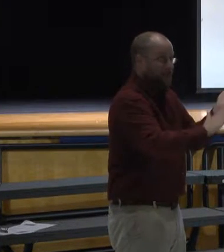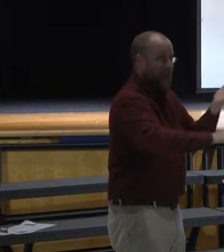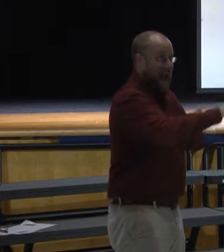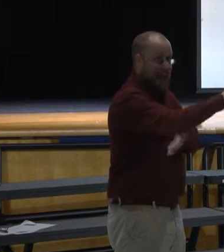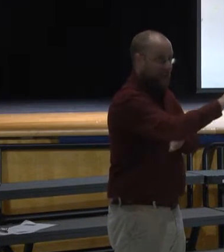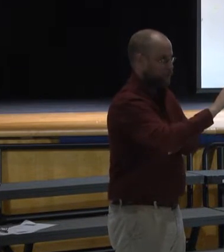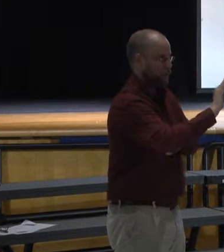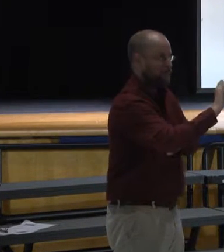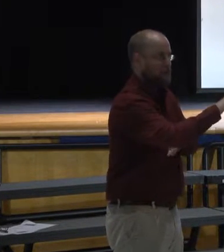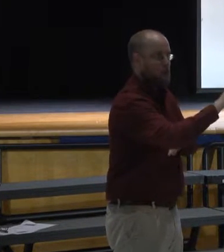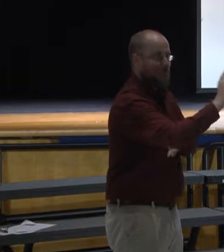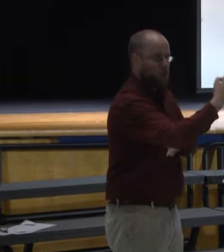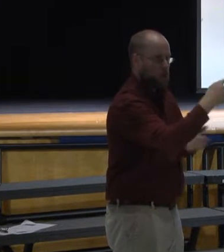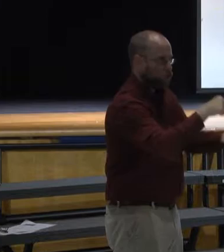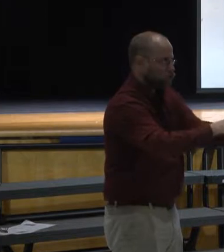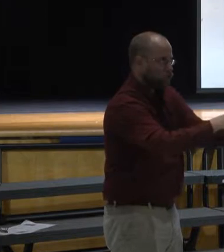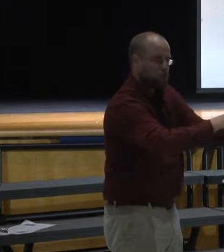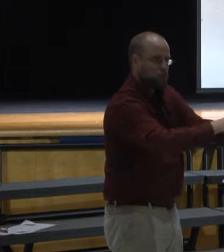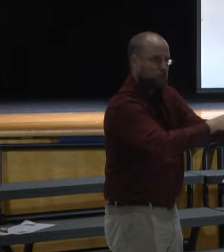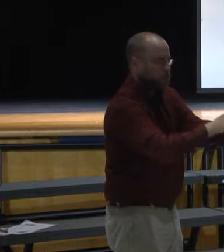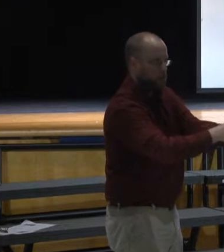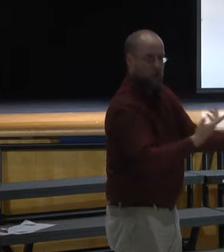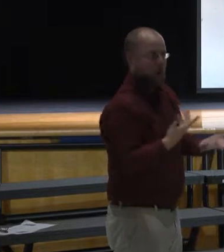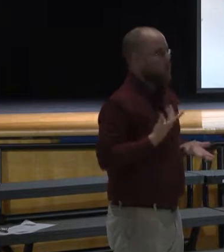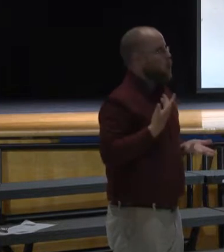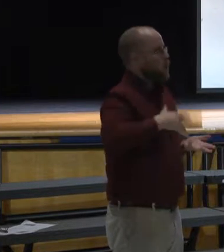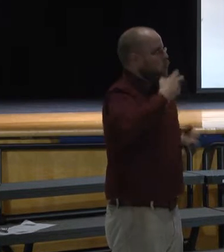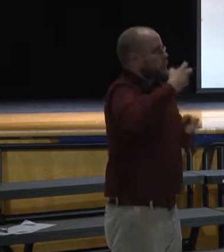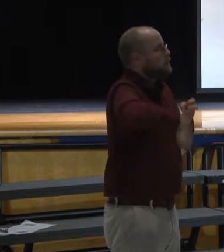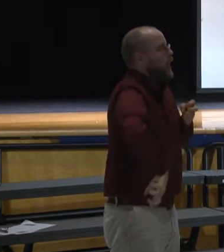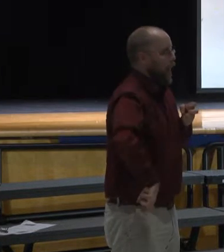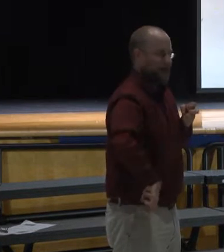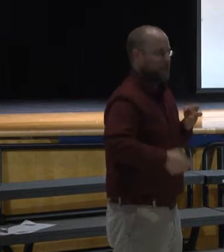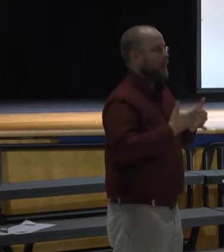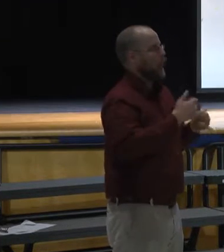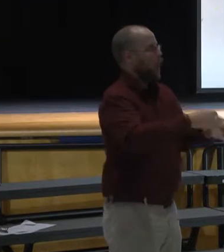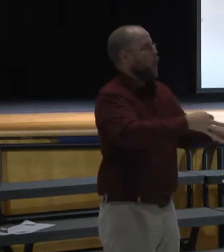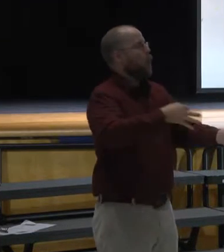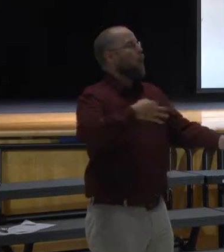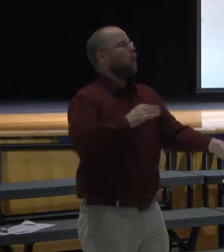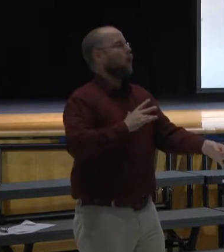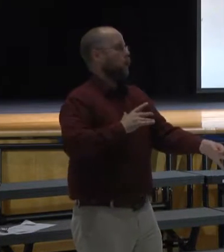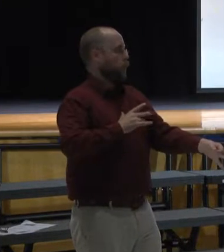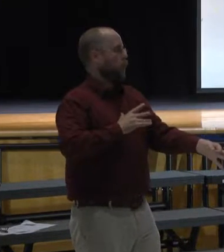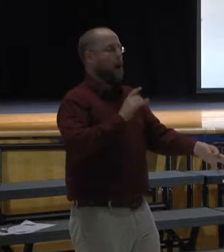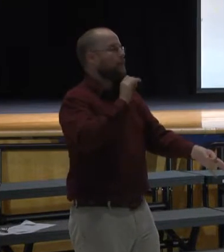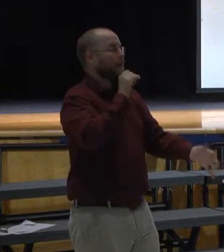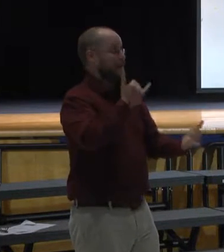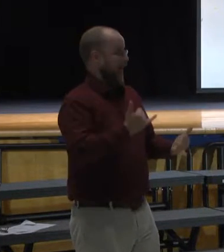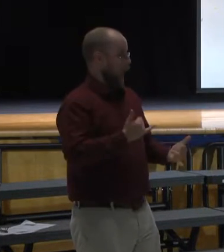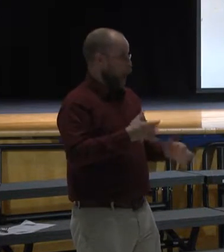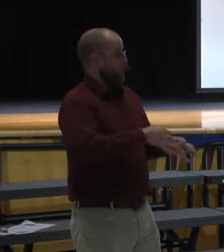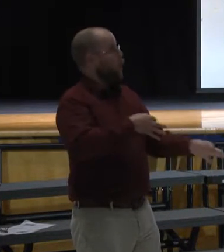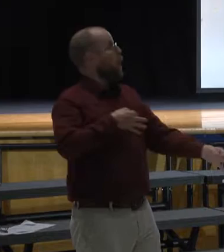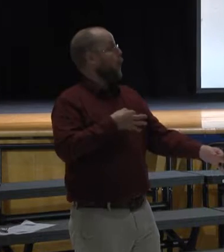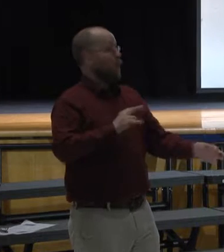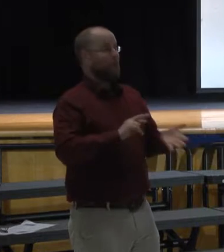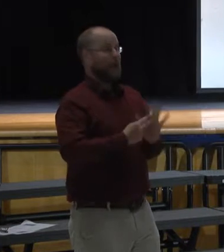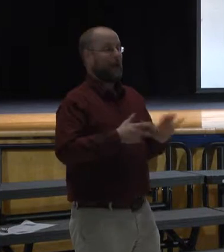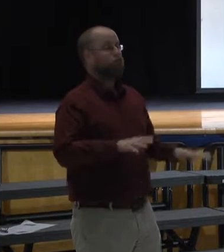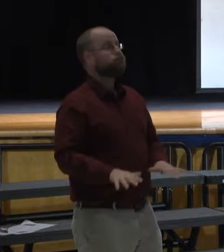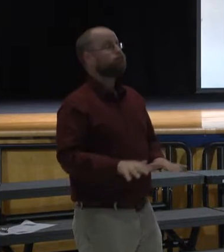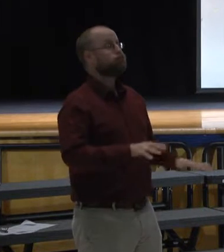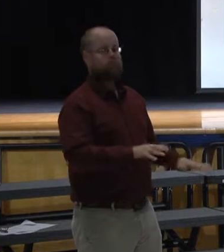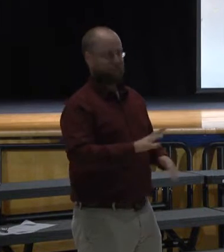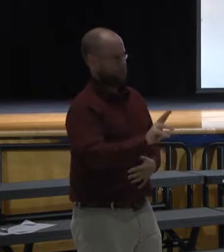estimate them, and it was a mess. Now with the prior year, we get rid of that mess, but again, still don't put it off. Make sure you get it done in a